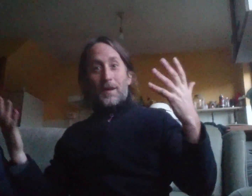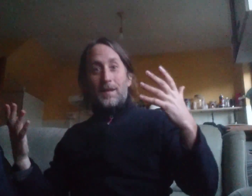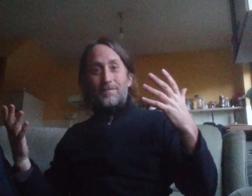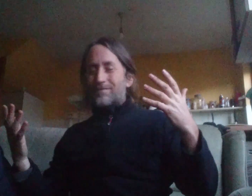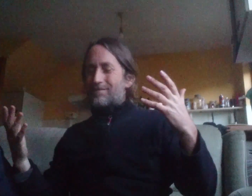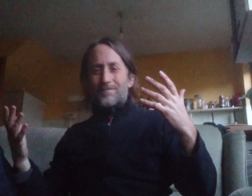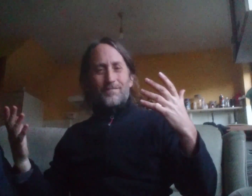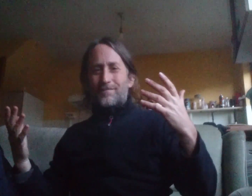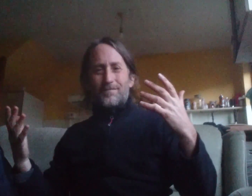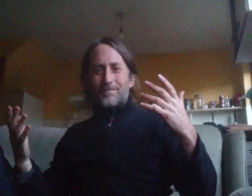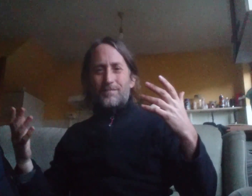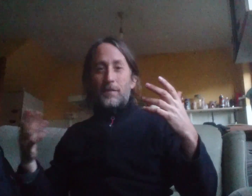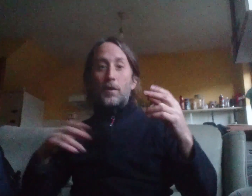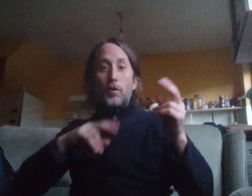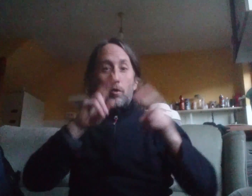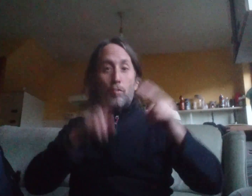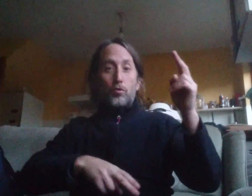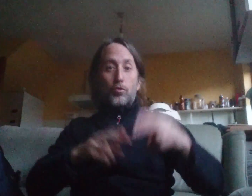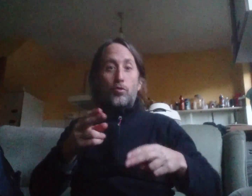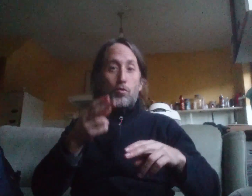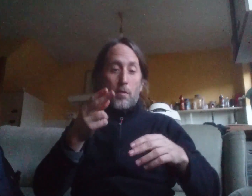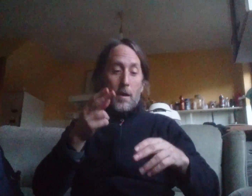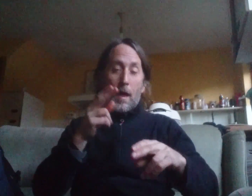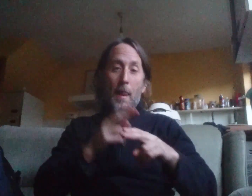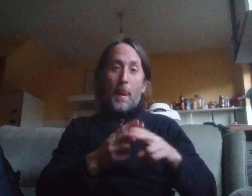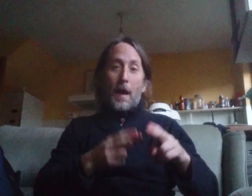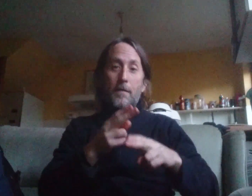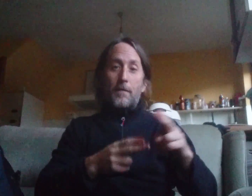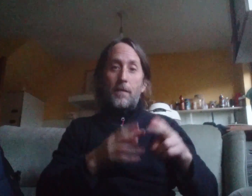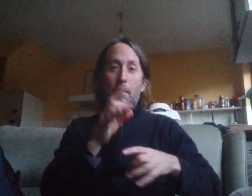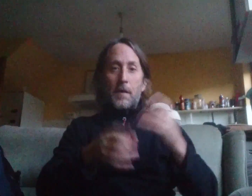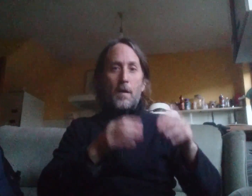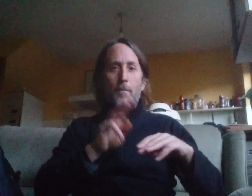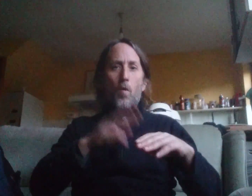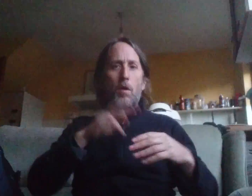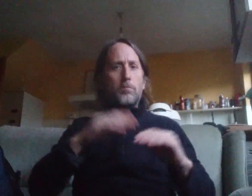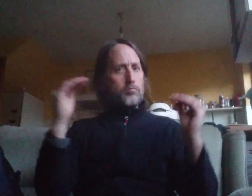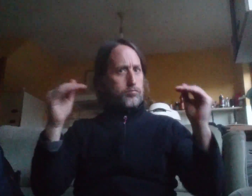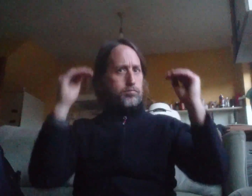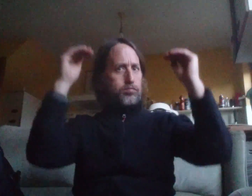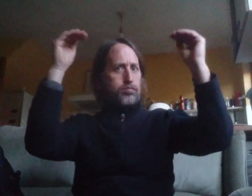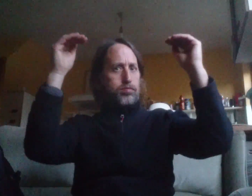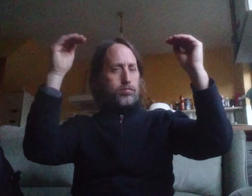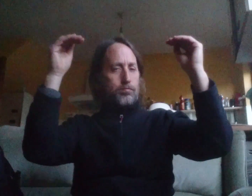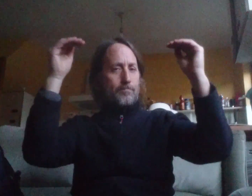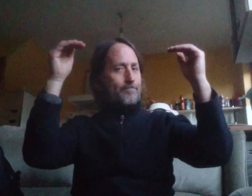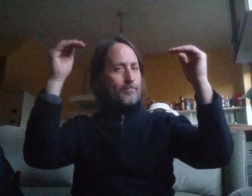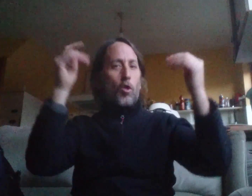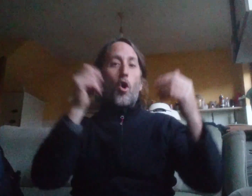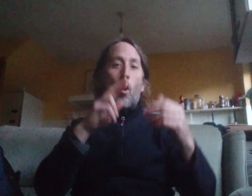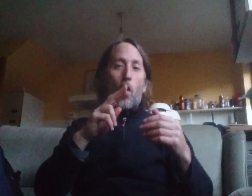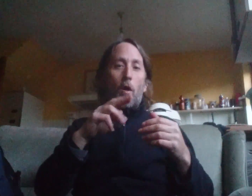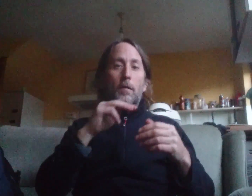His new possession neither enhanced his status in the home nor freed him from a dreaded obligation.